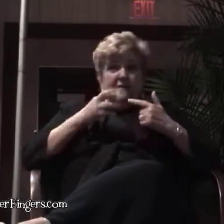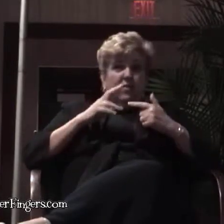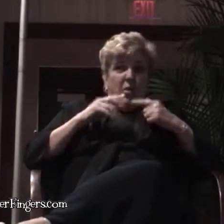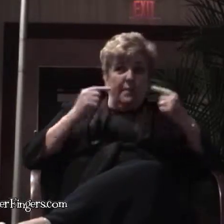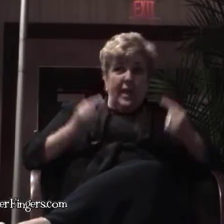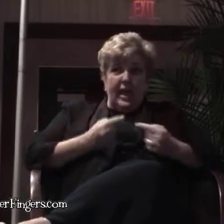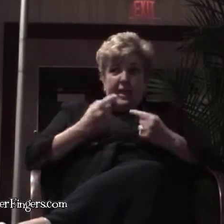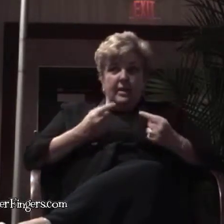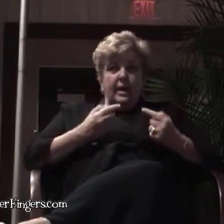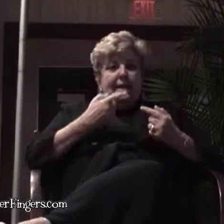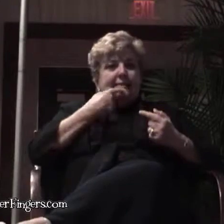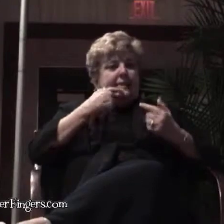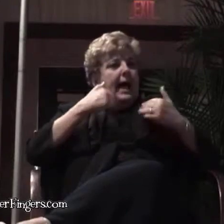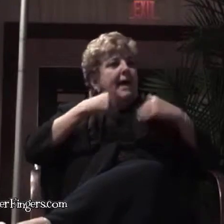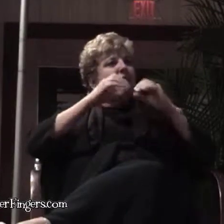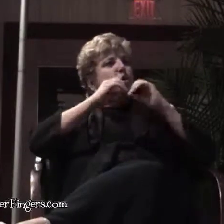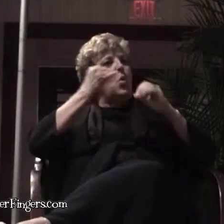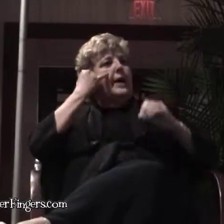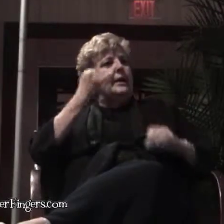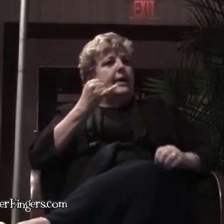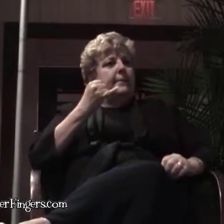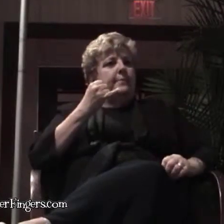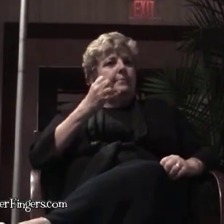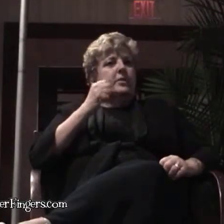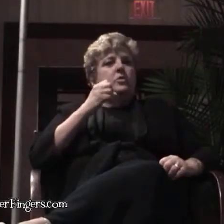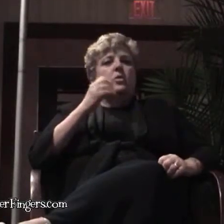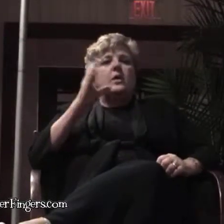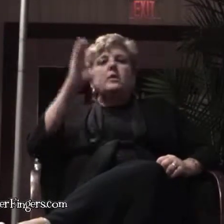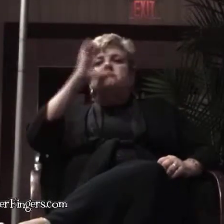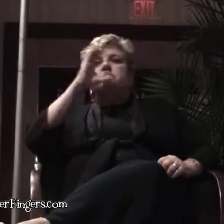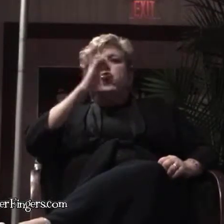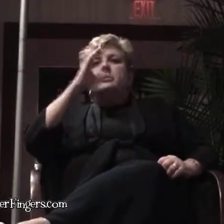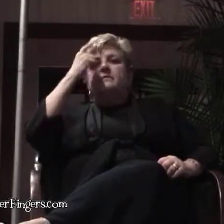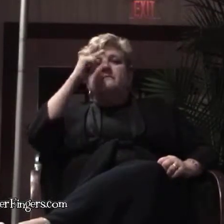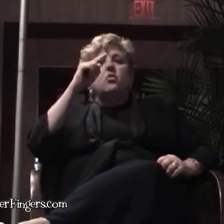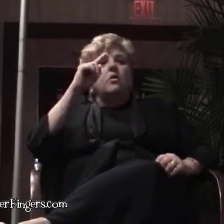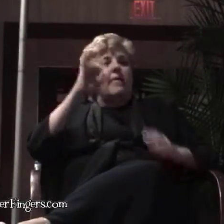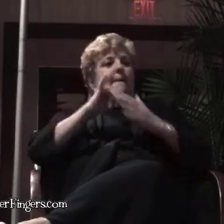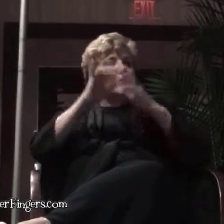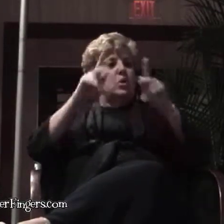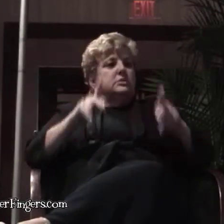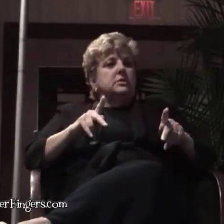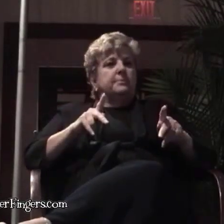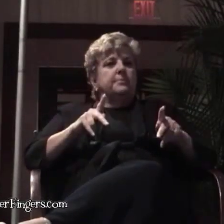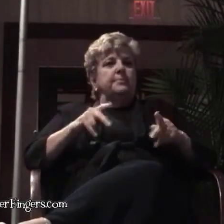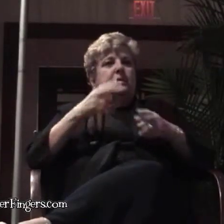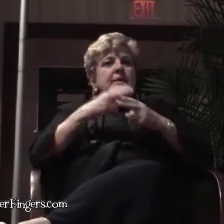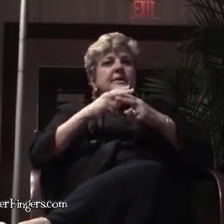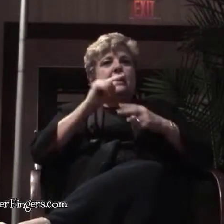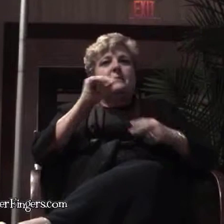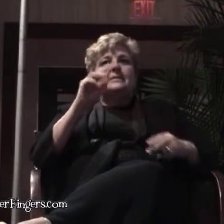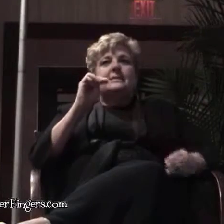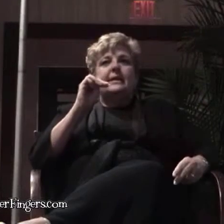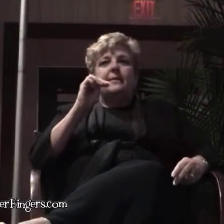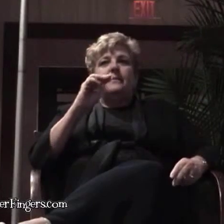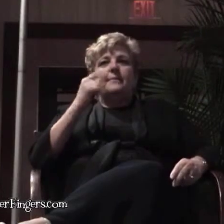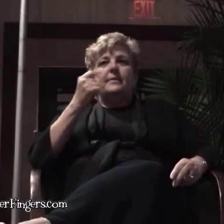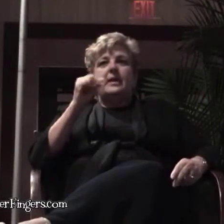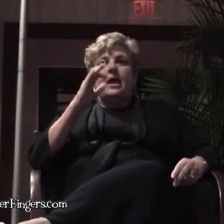no idea. And so they set about to find him. It took them 2 years. His name's Ken McGeer, and he lived in Columbus, Georgia. And